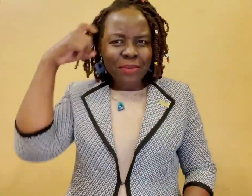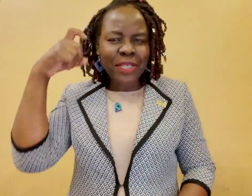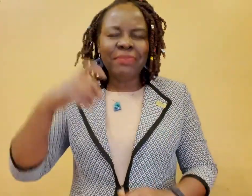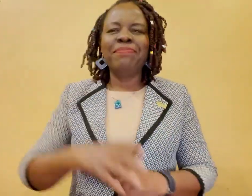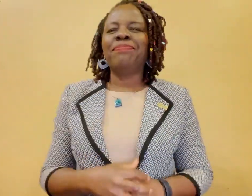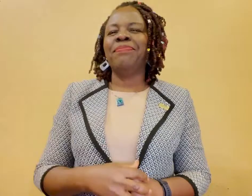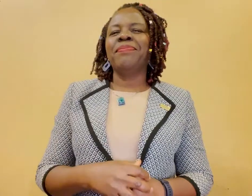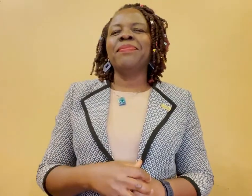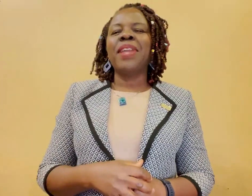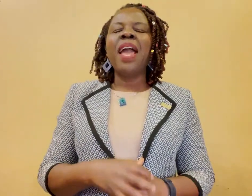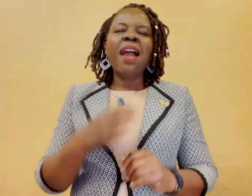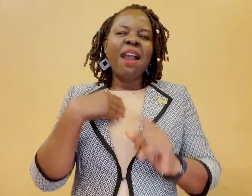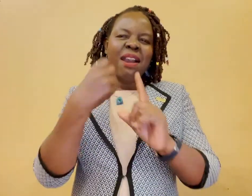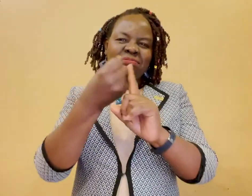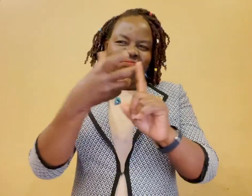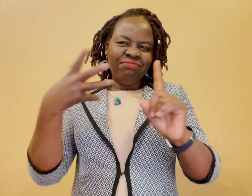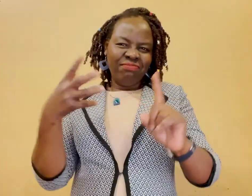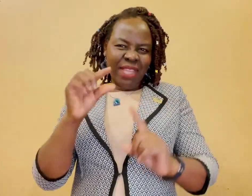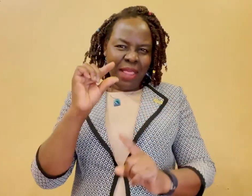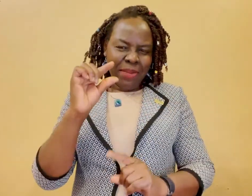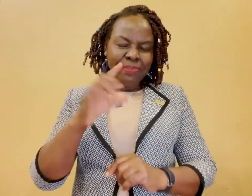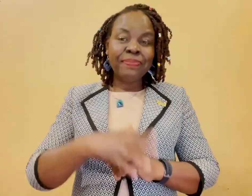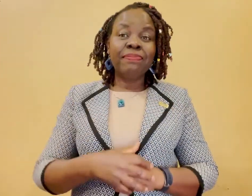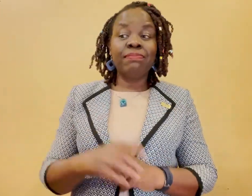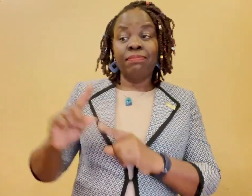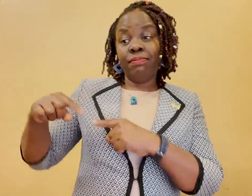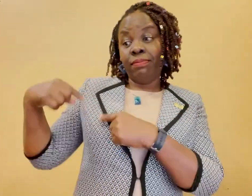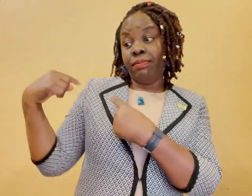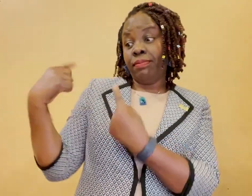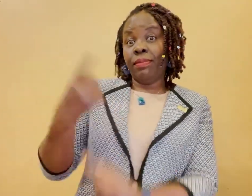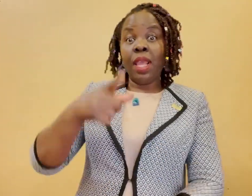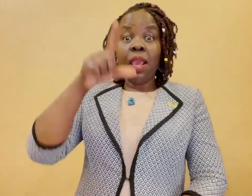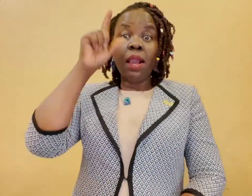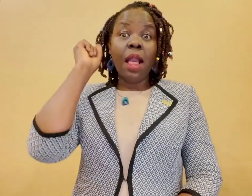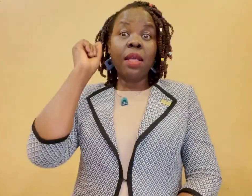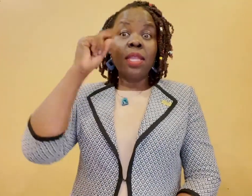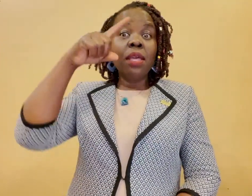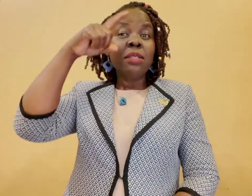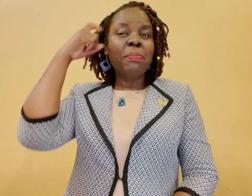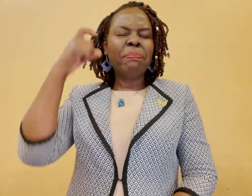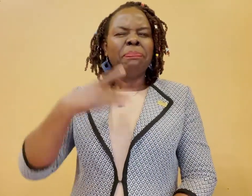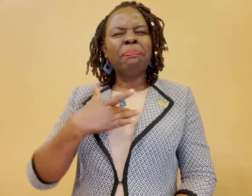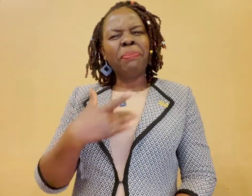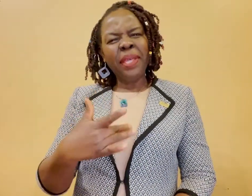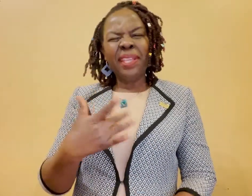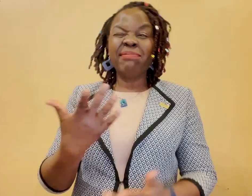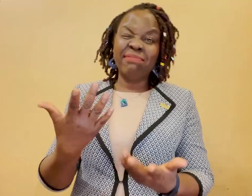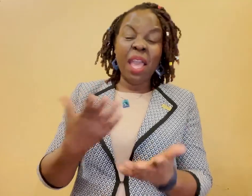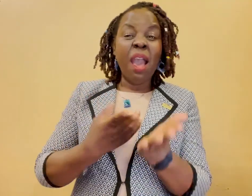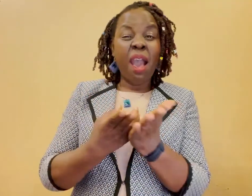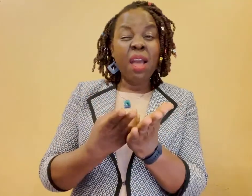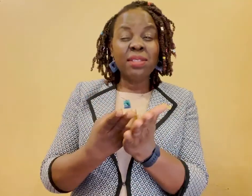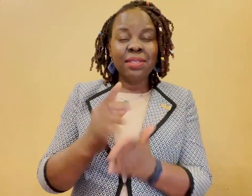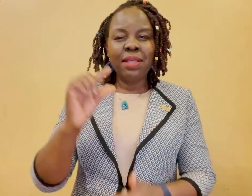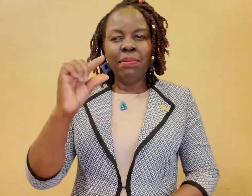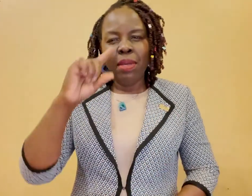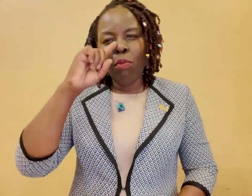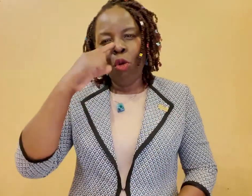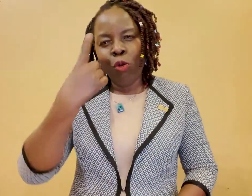the summer as well. I'll expand on that. In the past, our Gallaudet summers have been, to be honest,